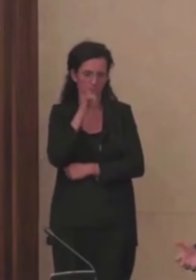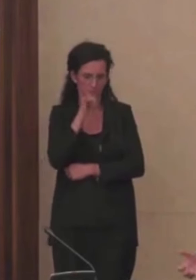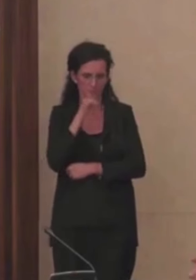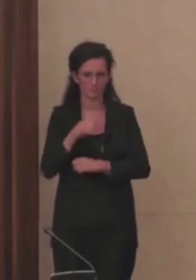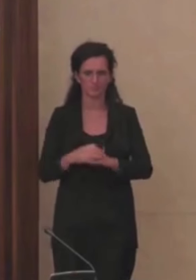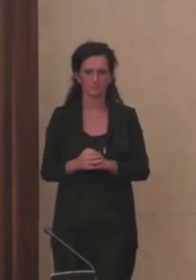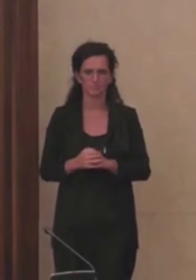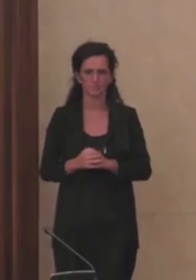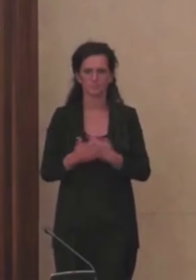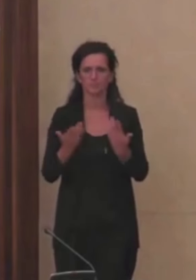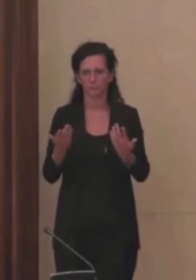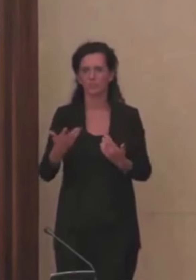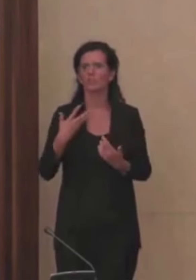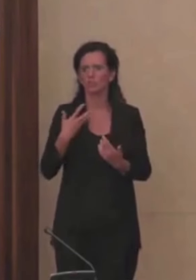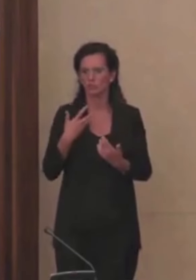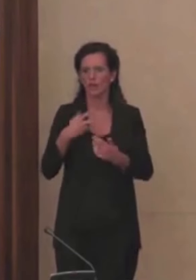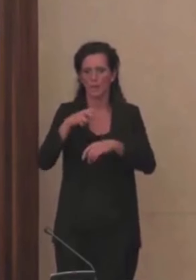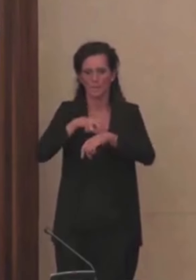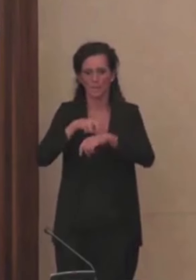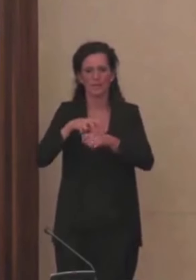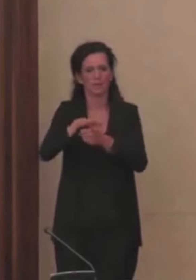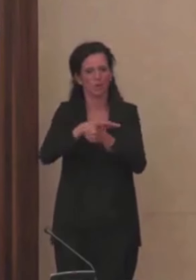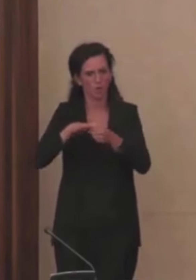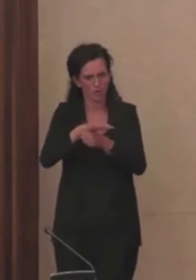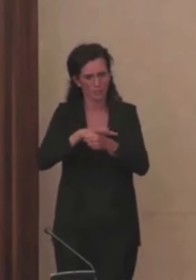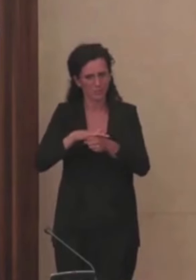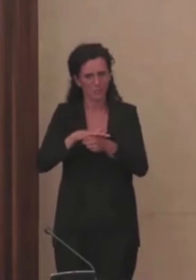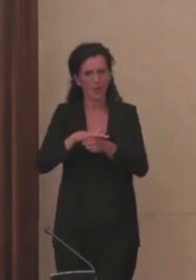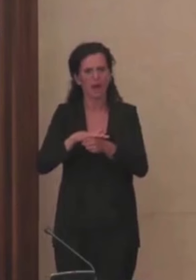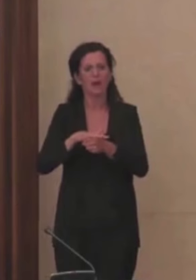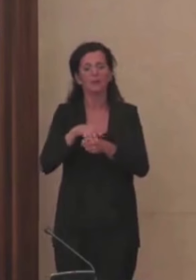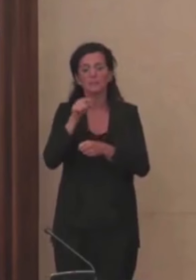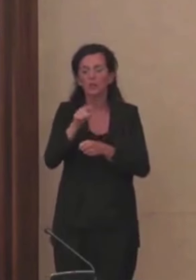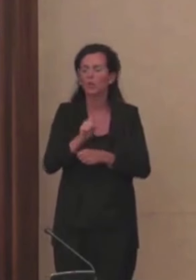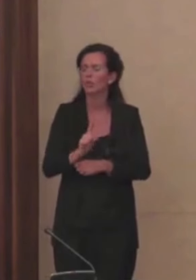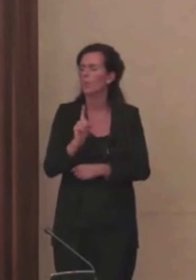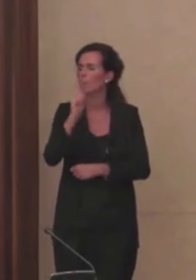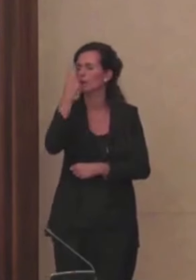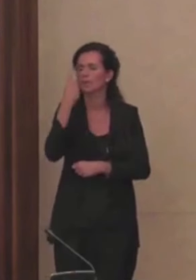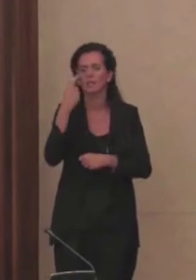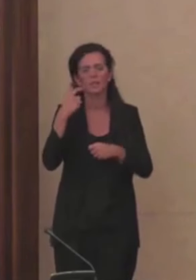meaning that they don't have to pay any time longer to stay in France.